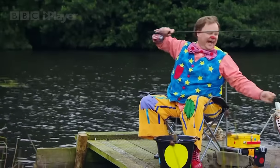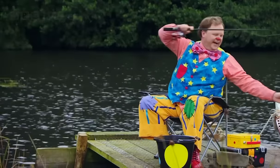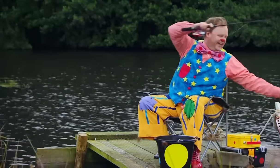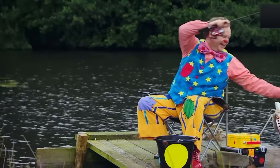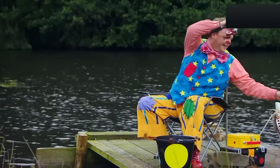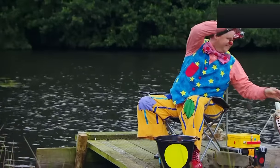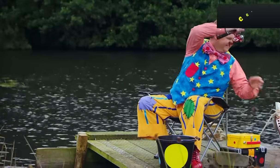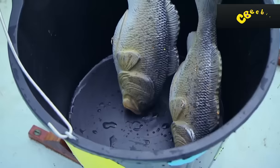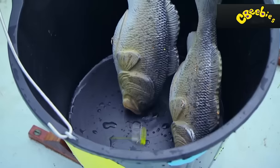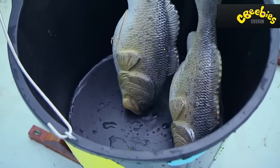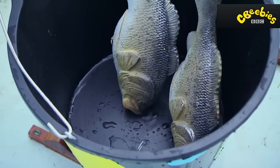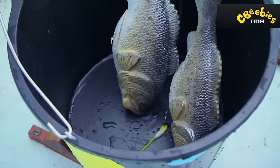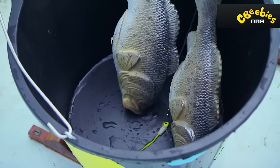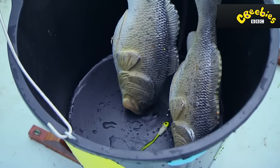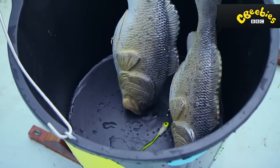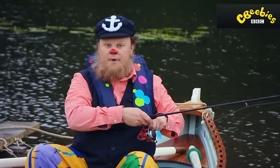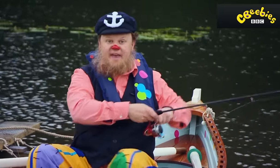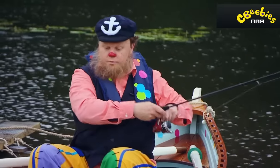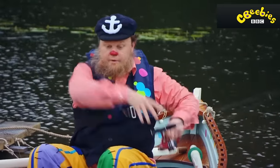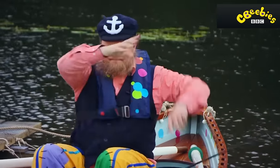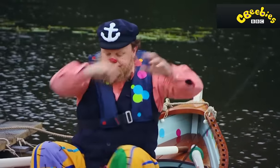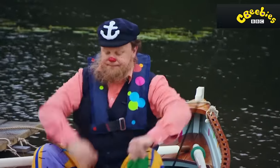Now then. Hey,